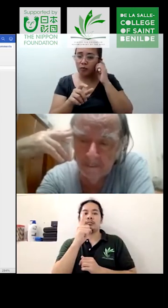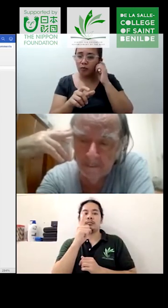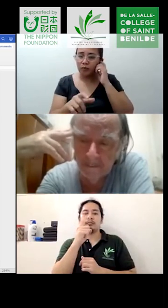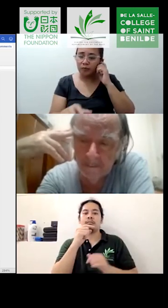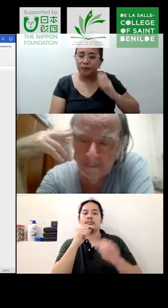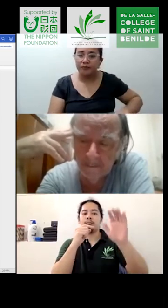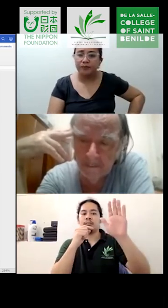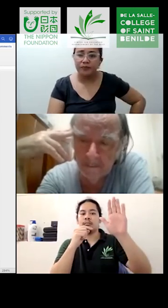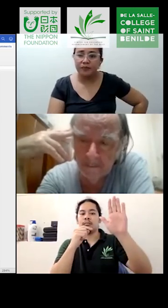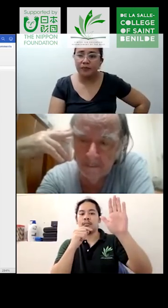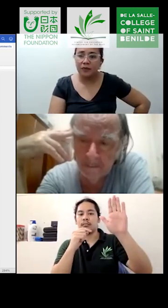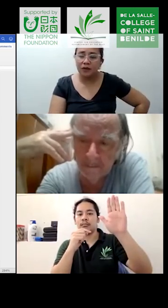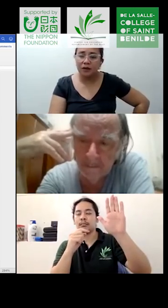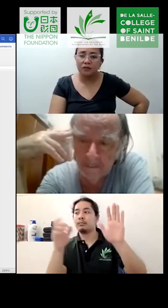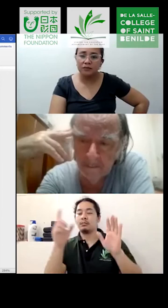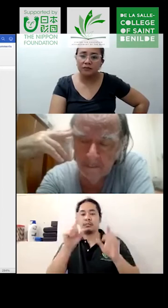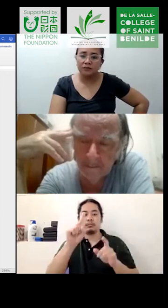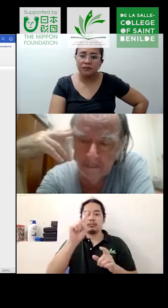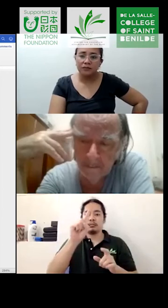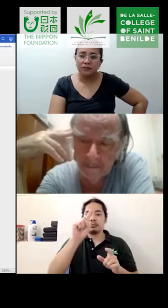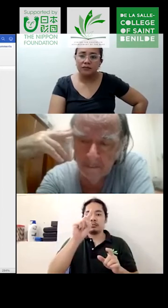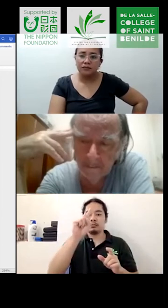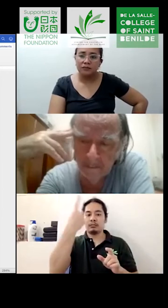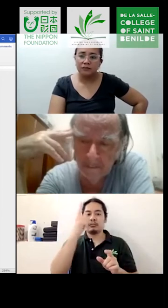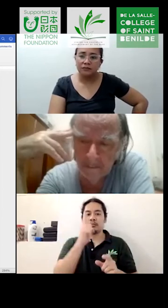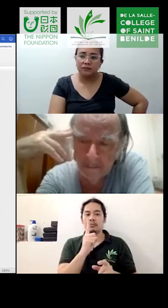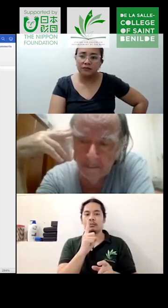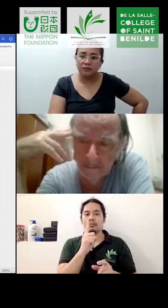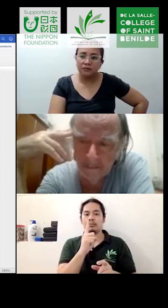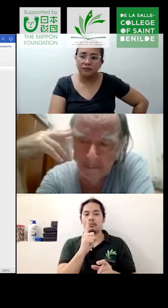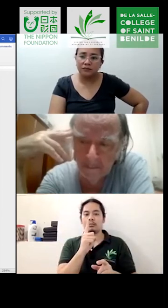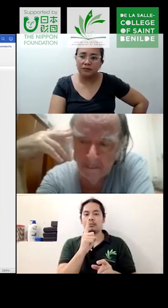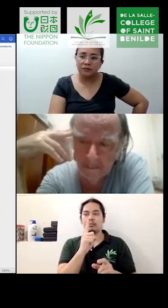Location, Jasmine saying. Shaq has his hand up.